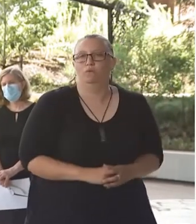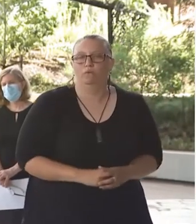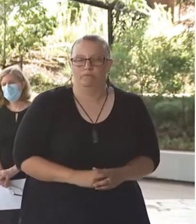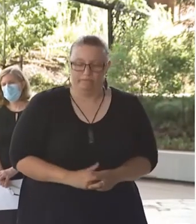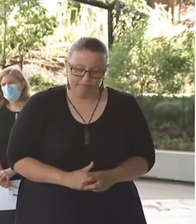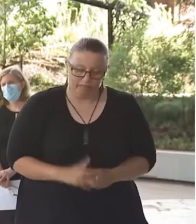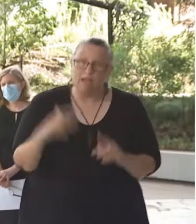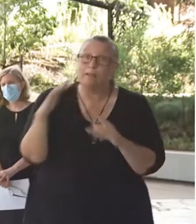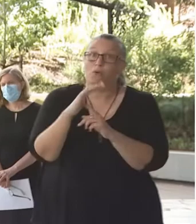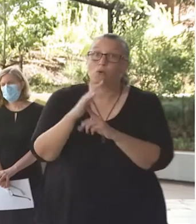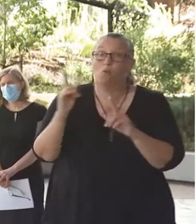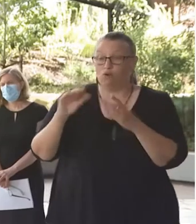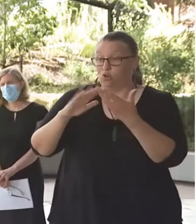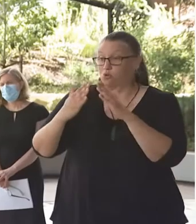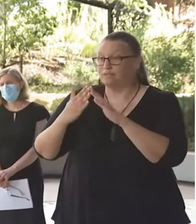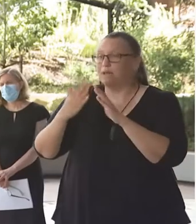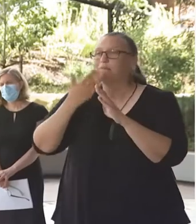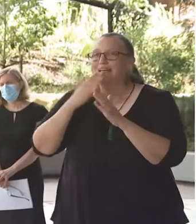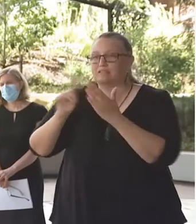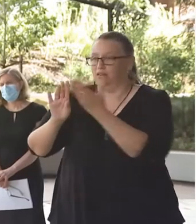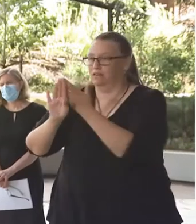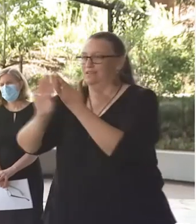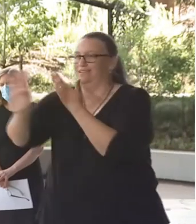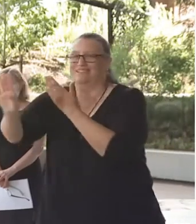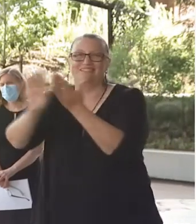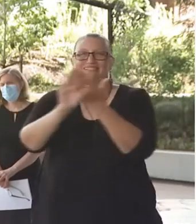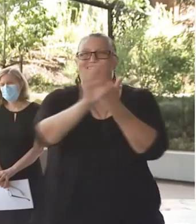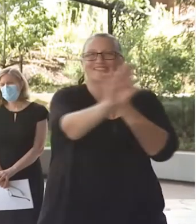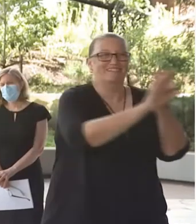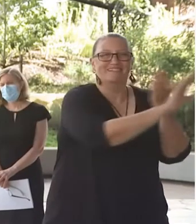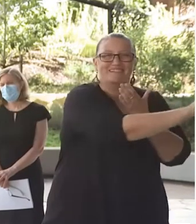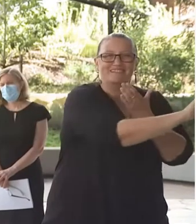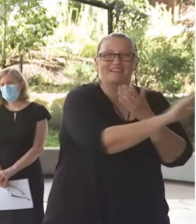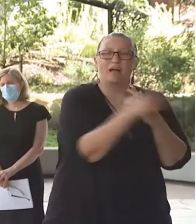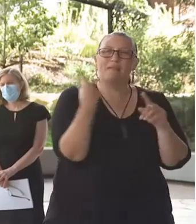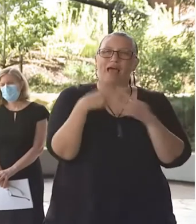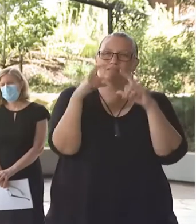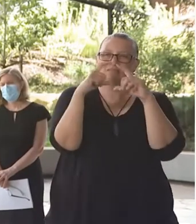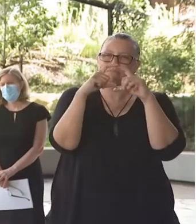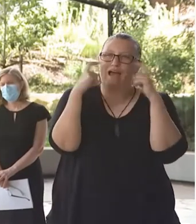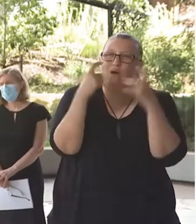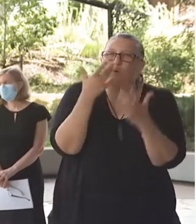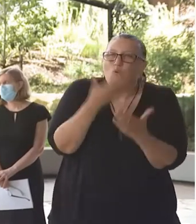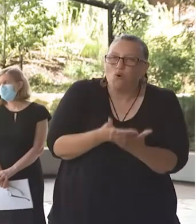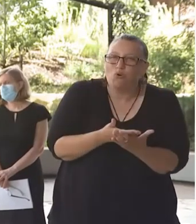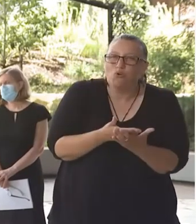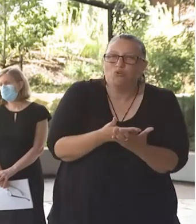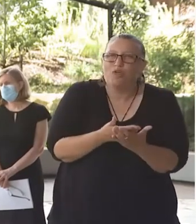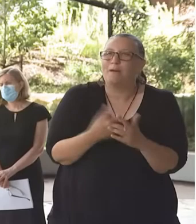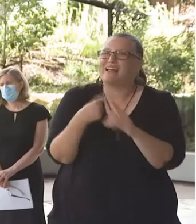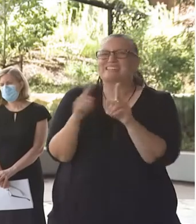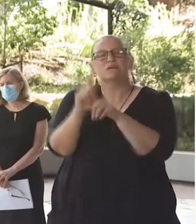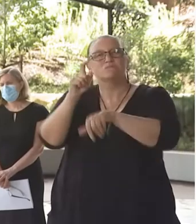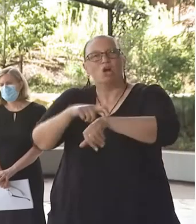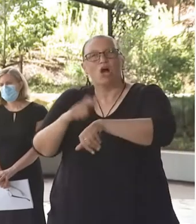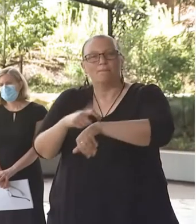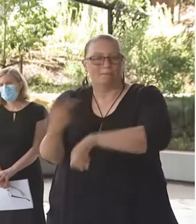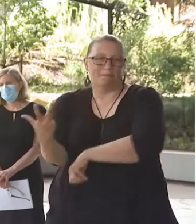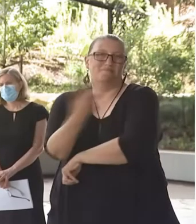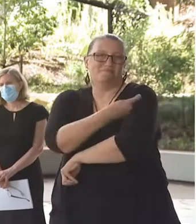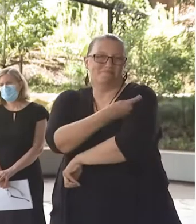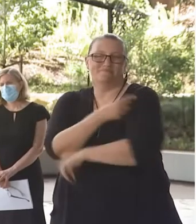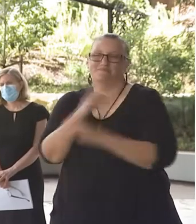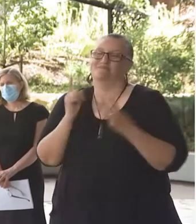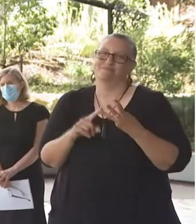and mask wearing that is assisting us in this, all the while we are getting those boosters into the arms of